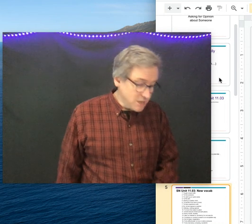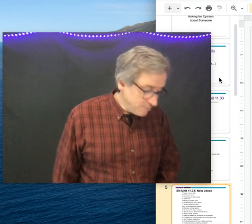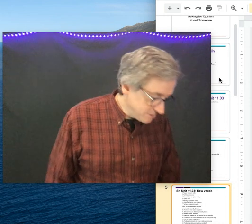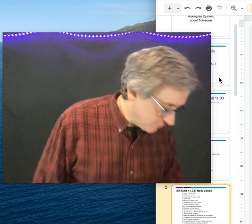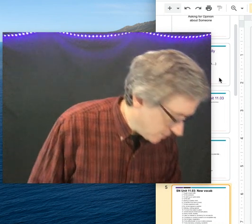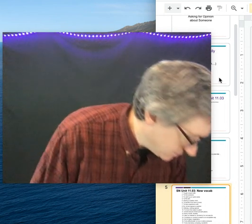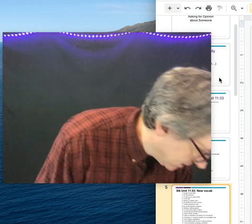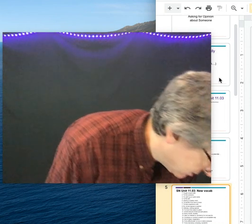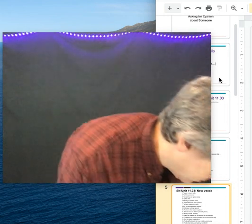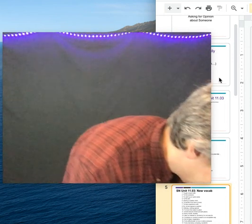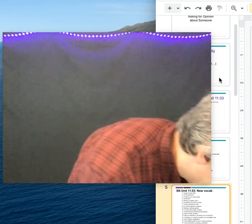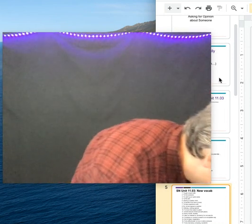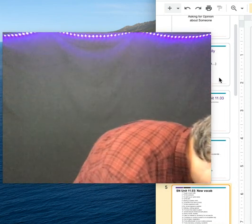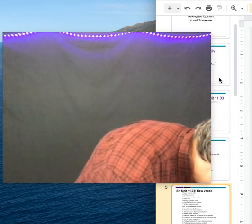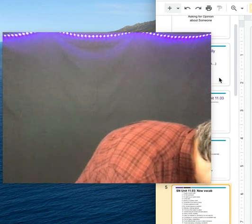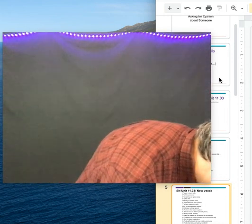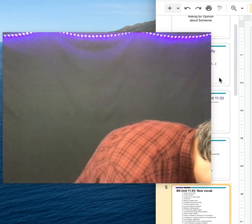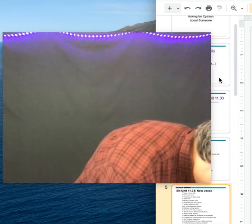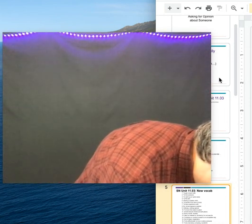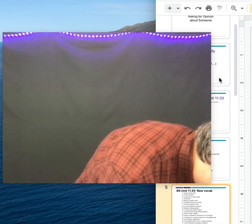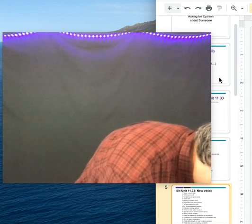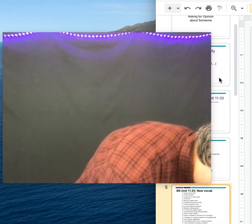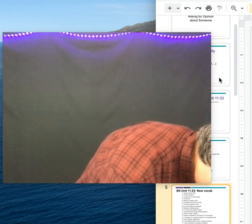There's a couple different ways we can do this one.